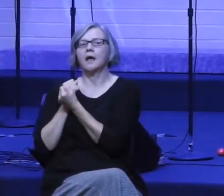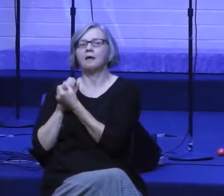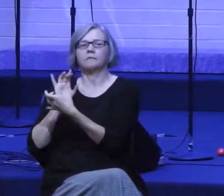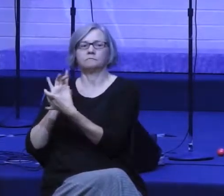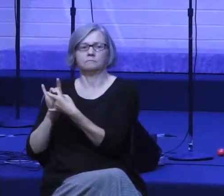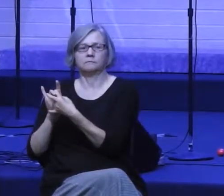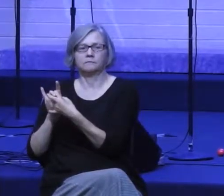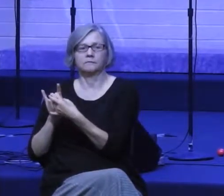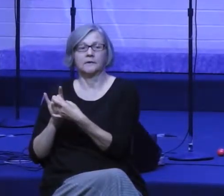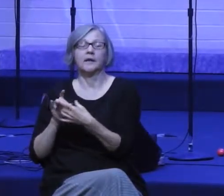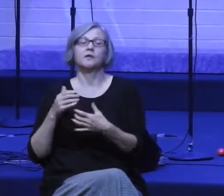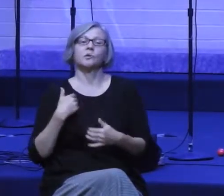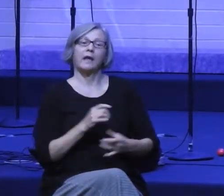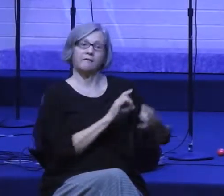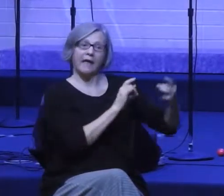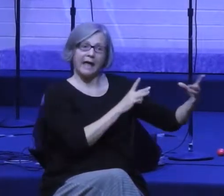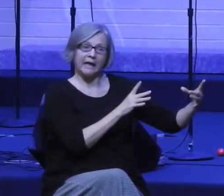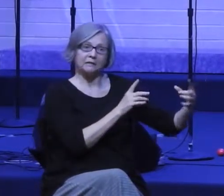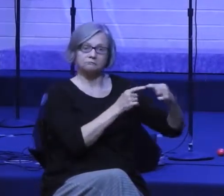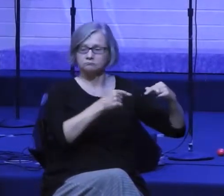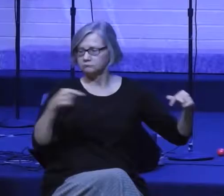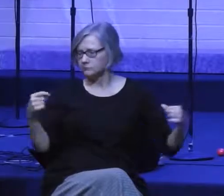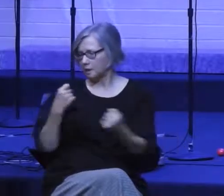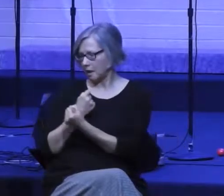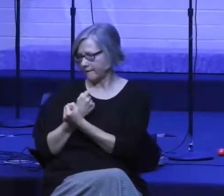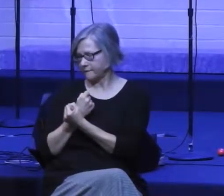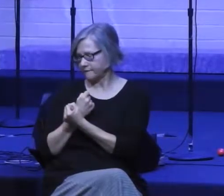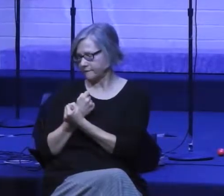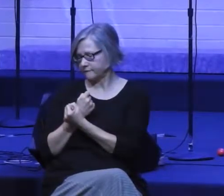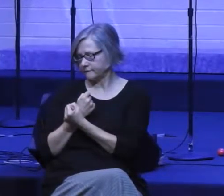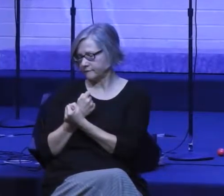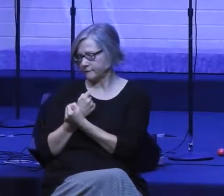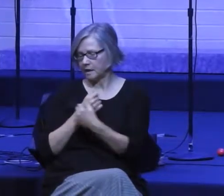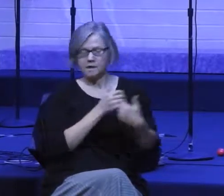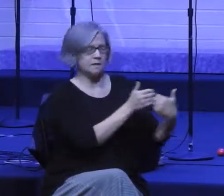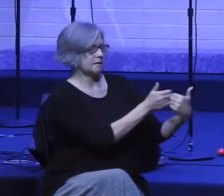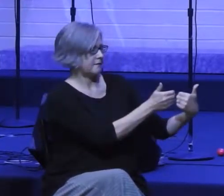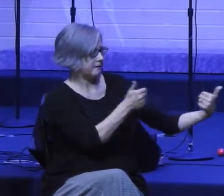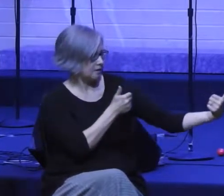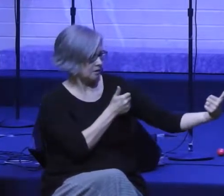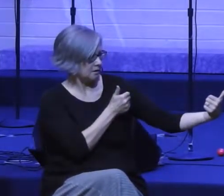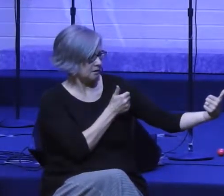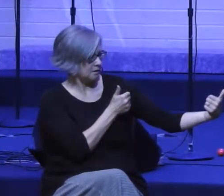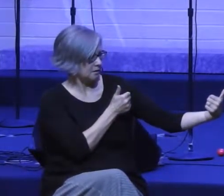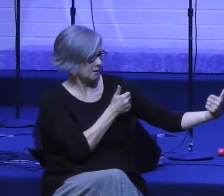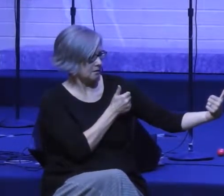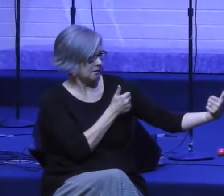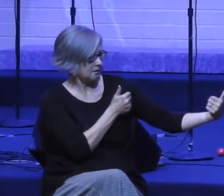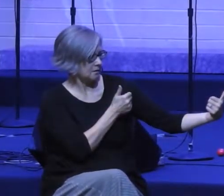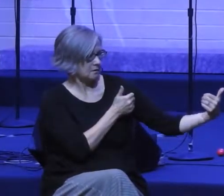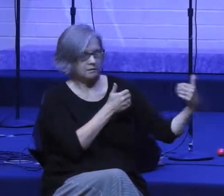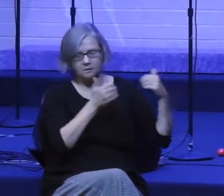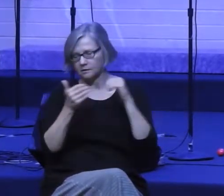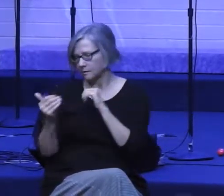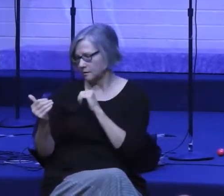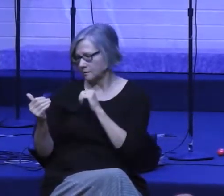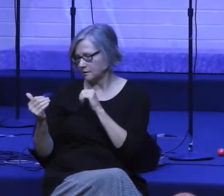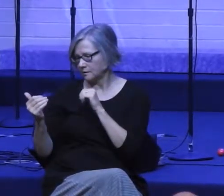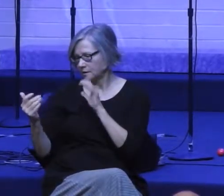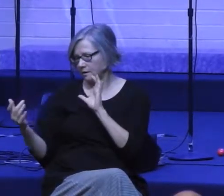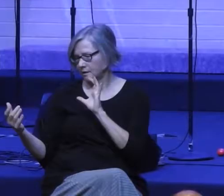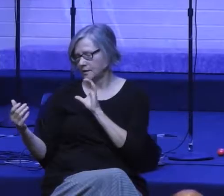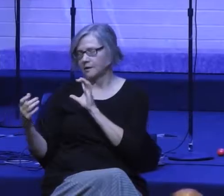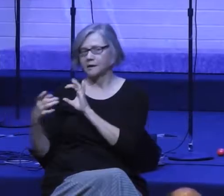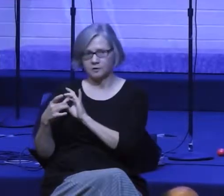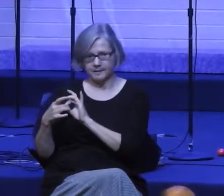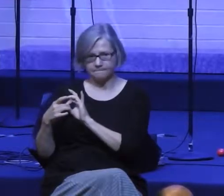but love covers over all wrongs." Hate stirs up discord or division, but love covers over